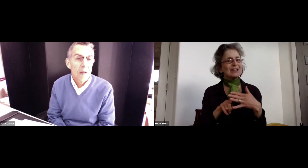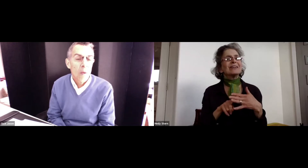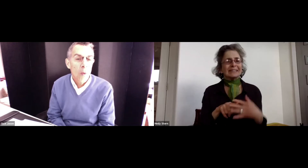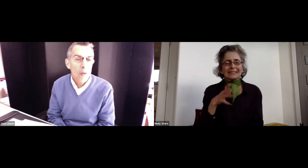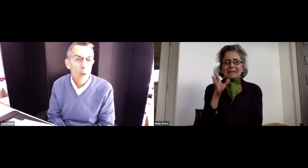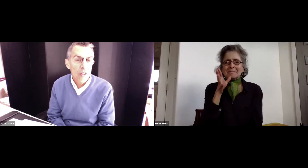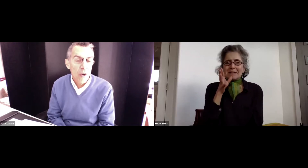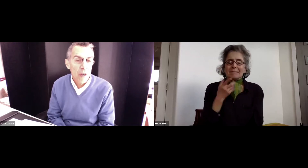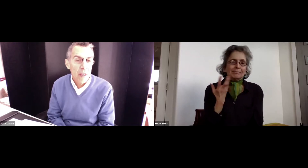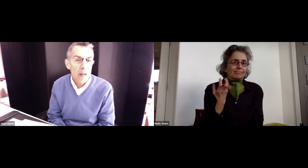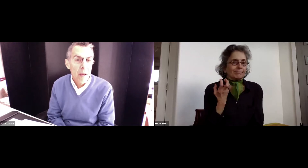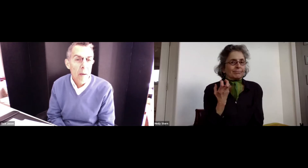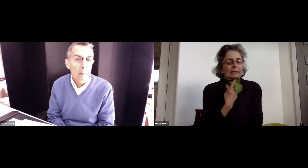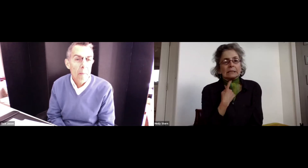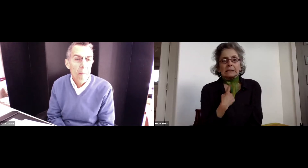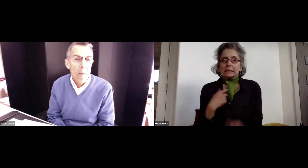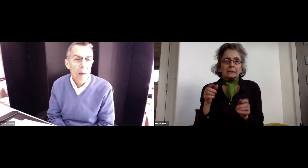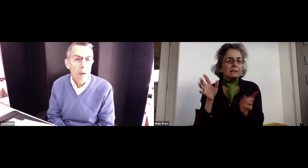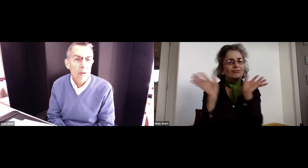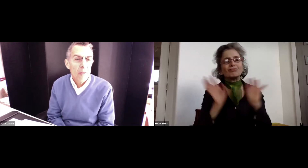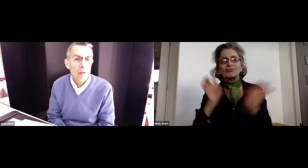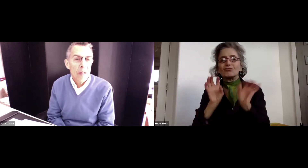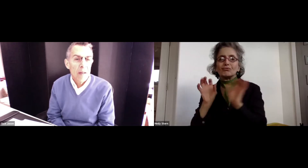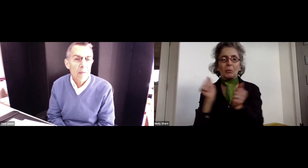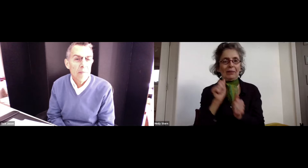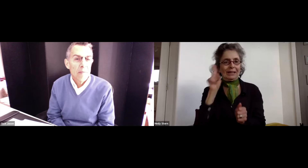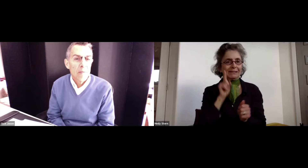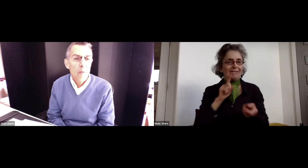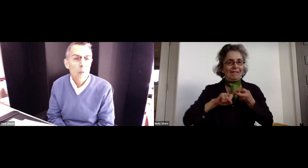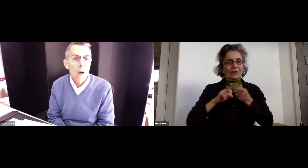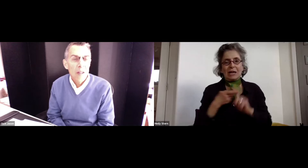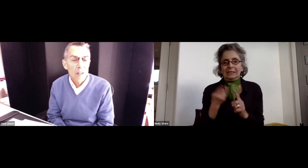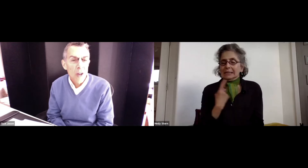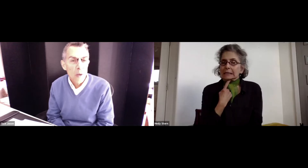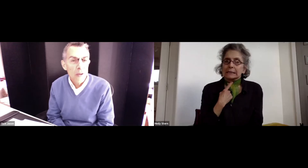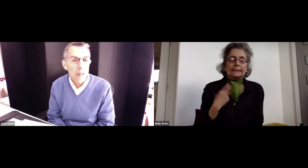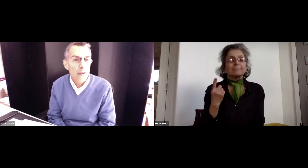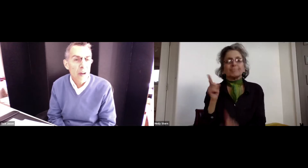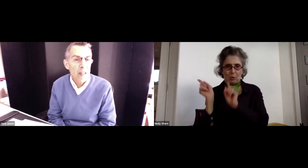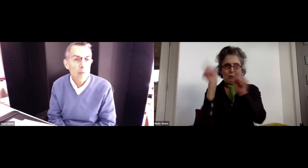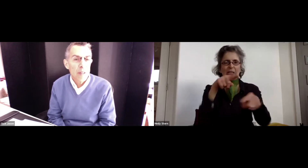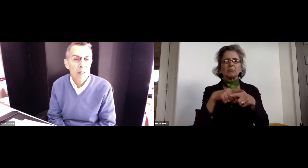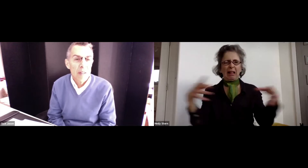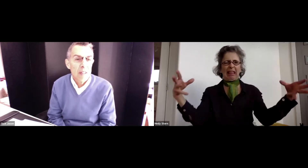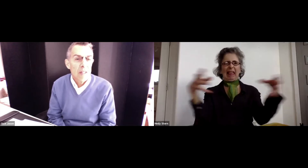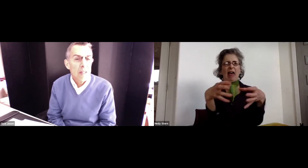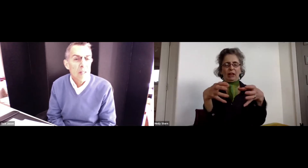When the war started, my mother wanted to talk with her deaf friends, but